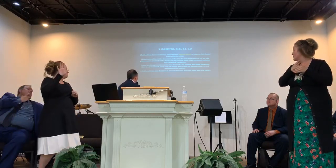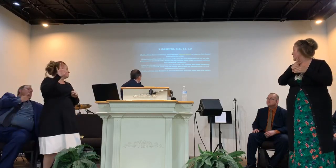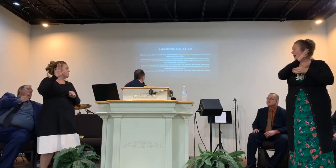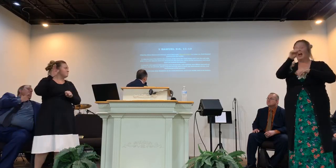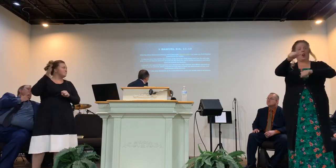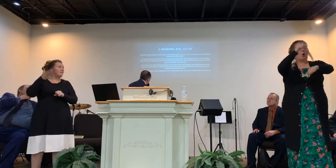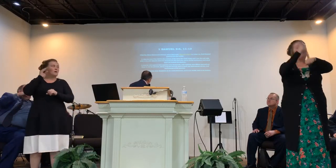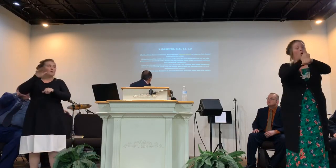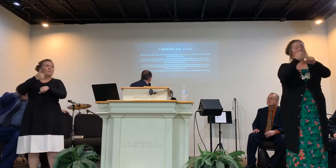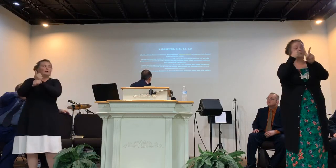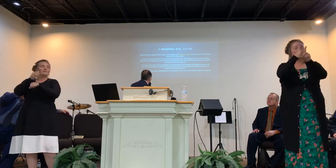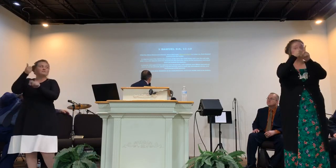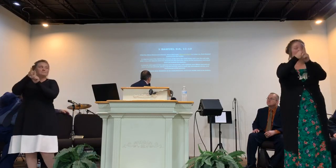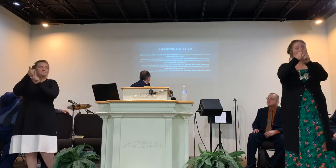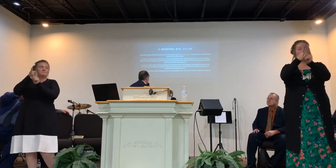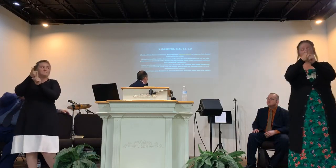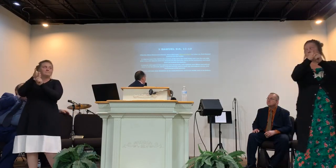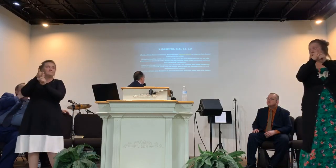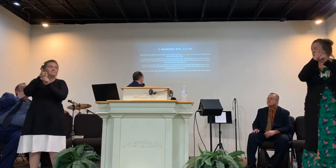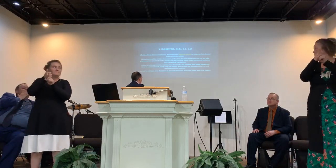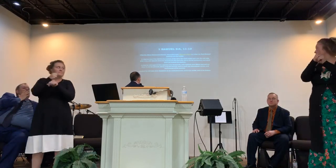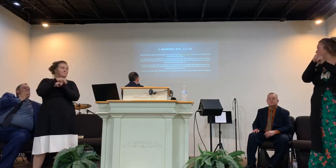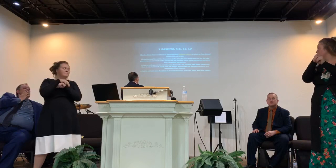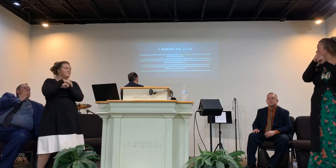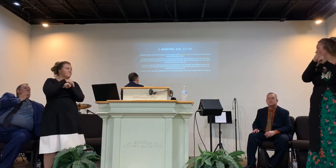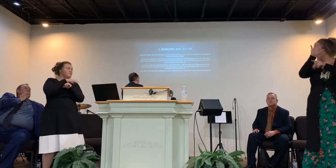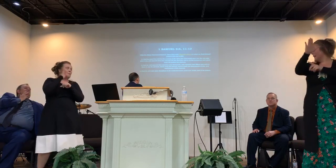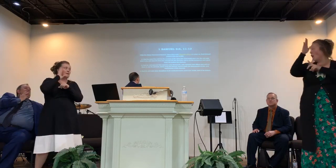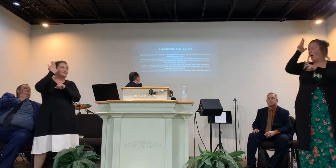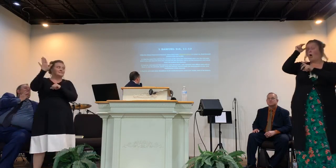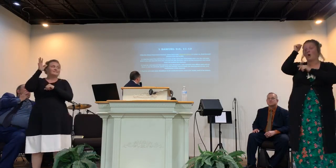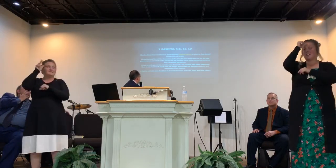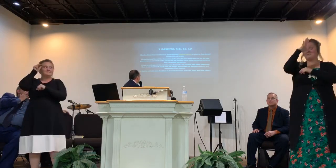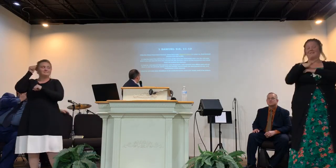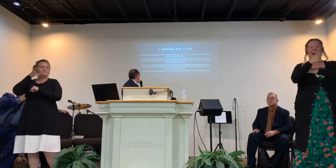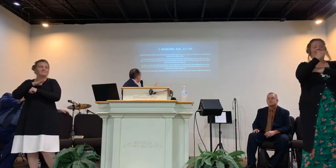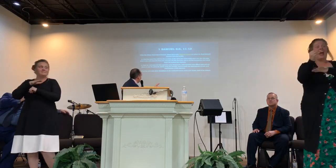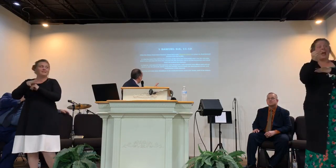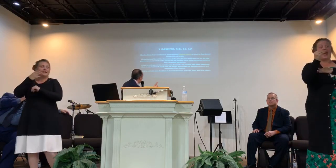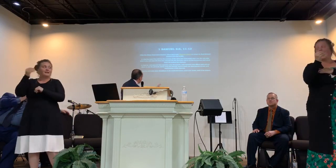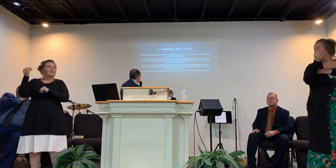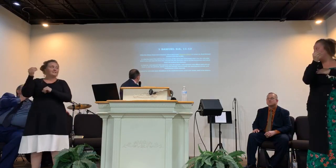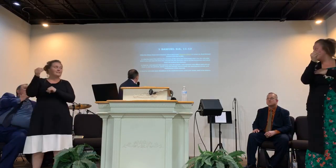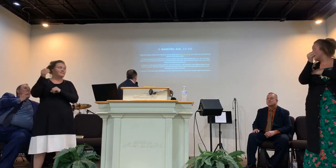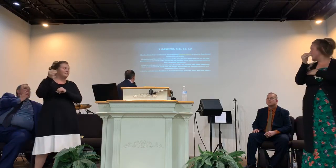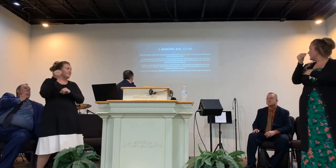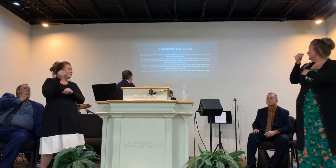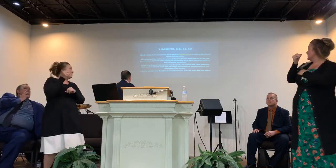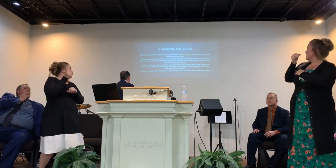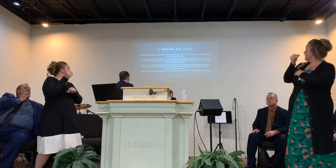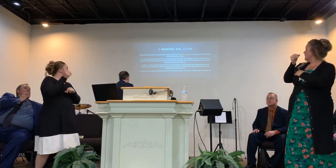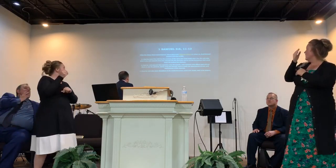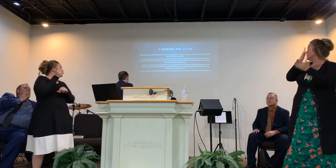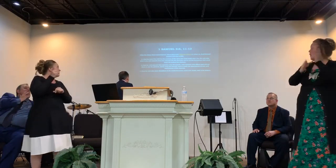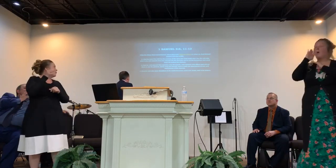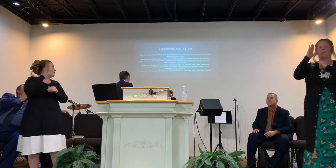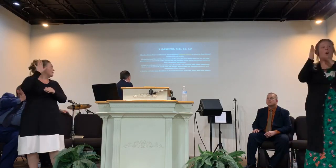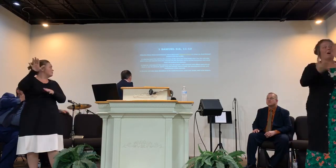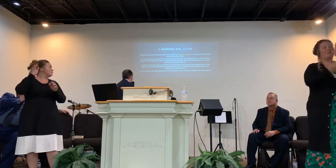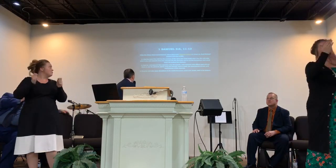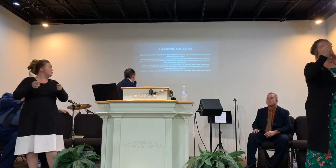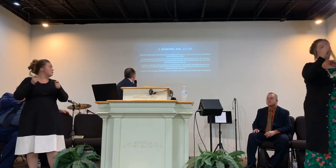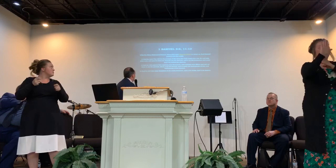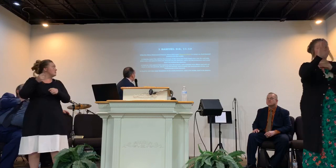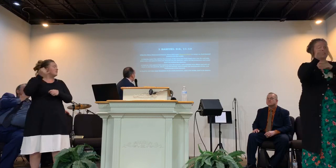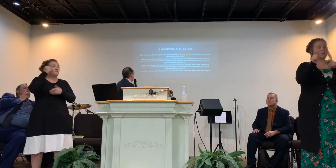himself, for his chariots, and to be his horsemen. And some run before his chariots. Verse